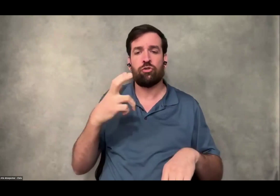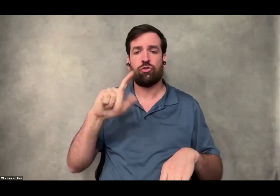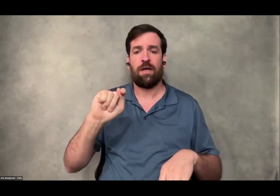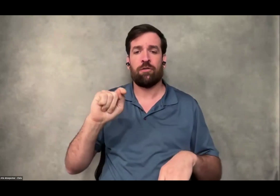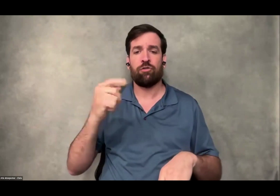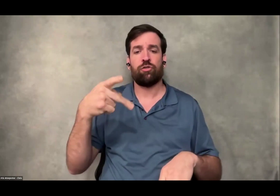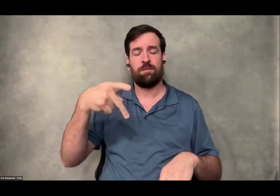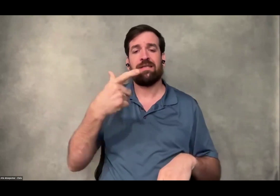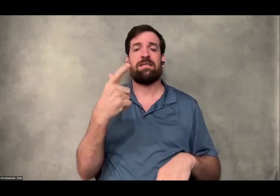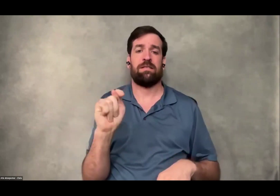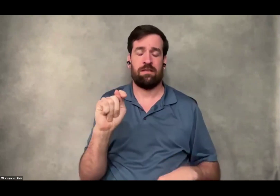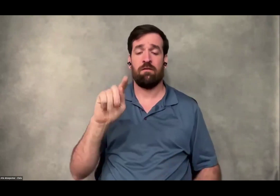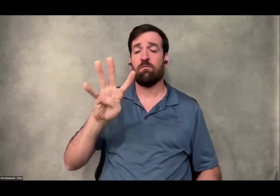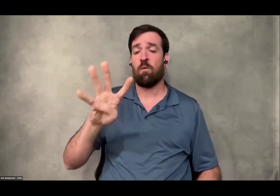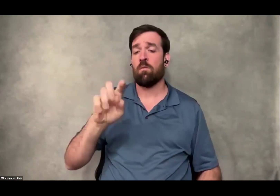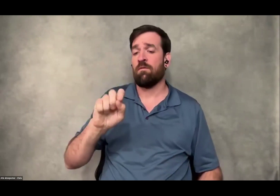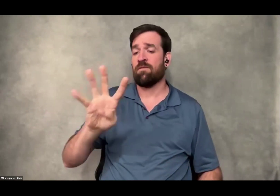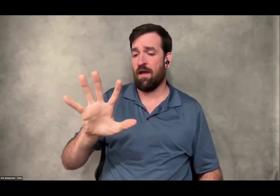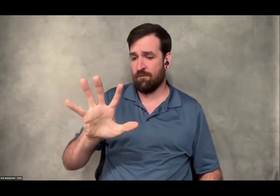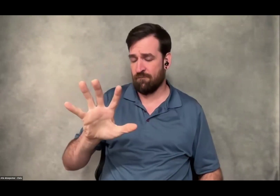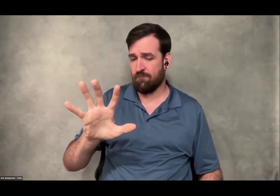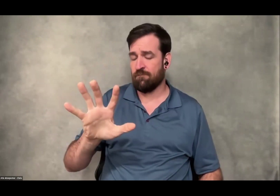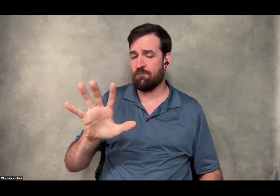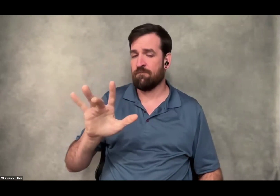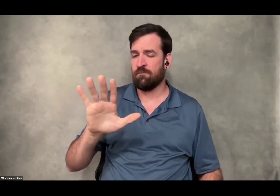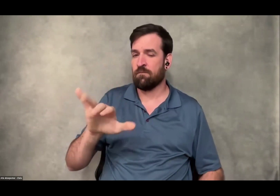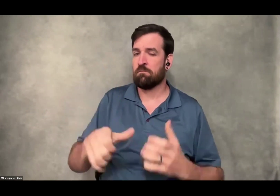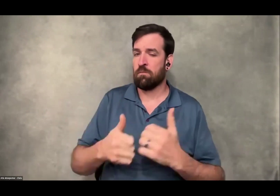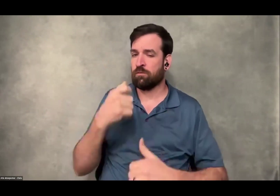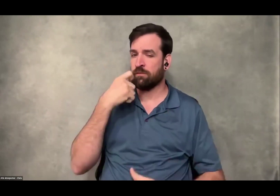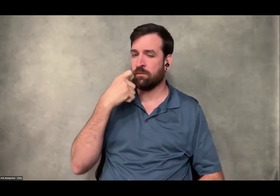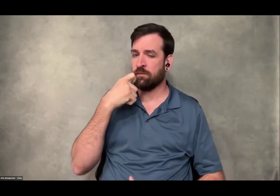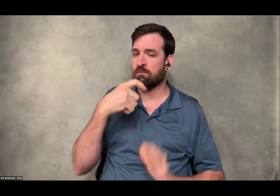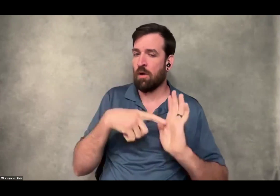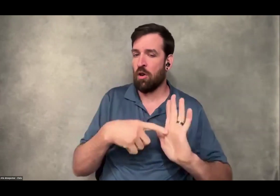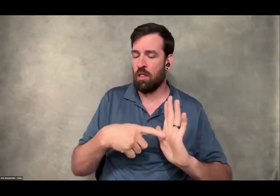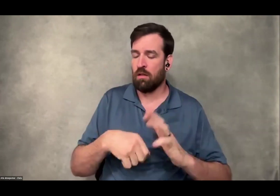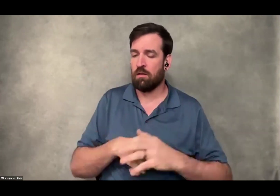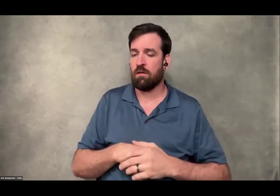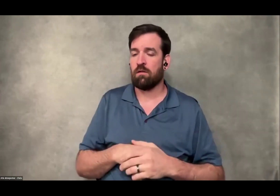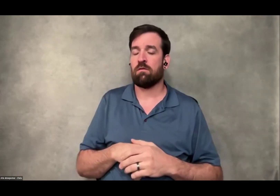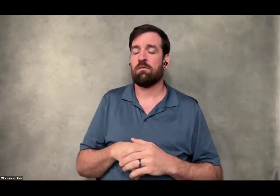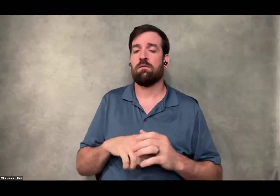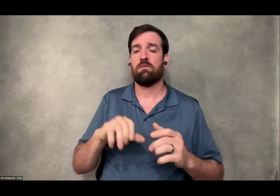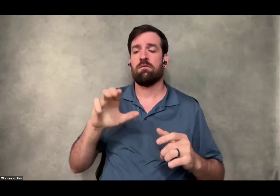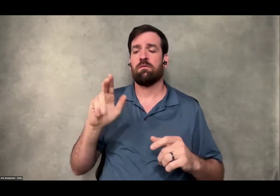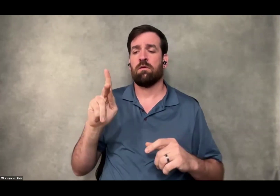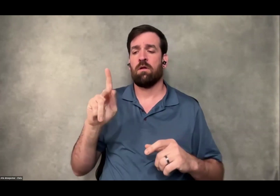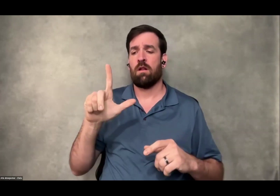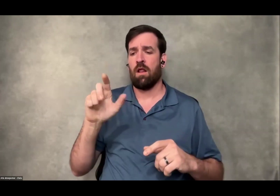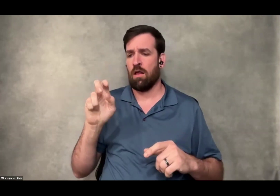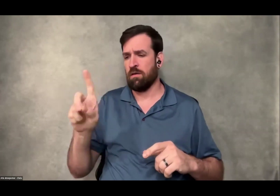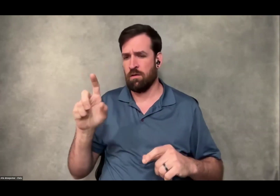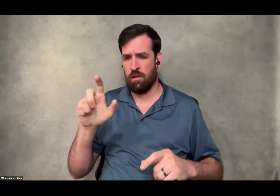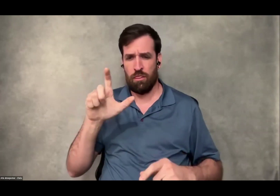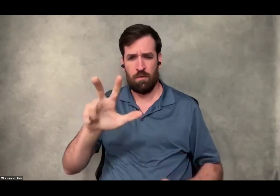ChatGPT 4.5, and that's their latest model. Claude 3.7, that's